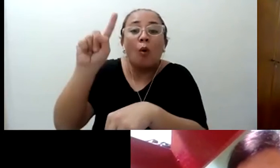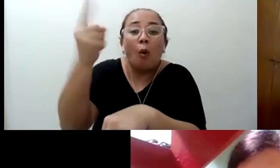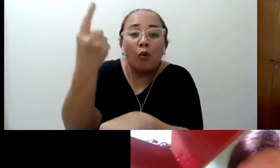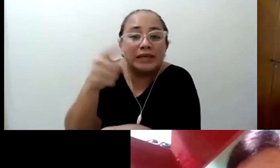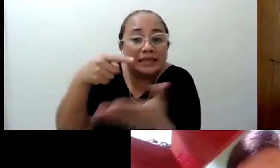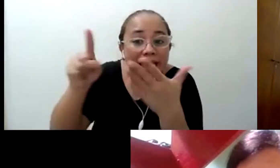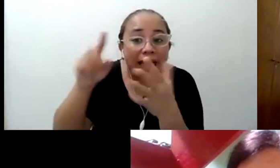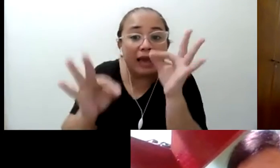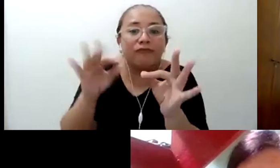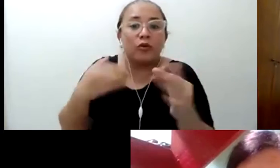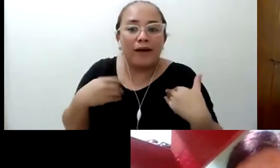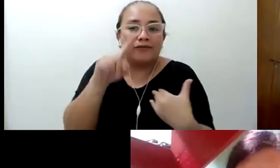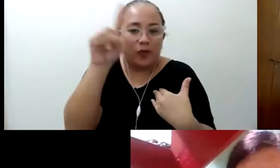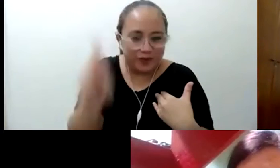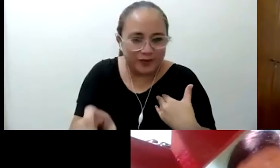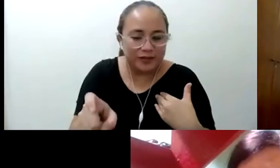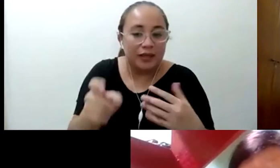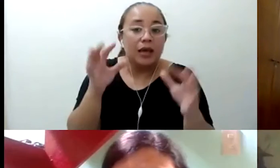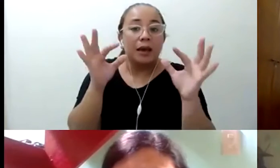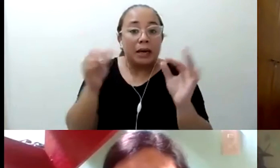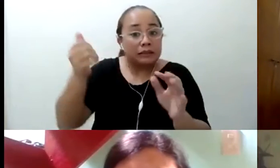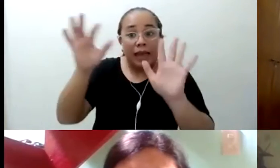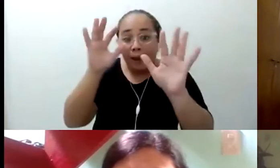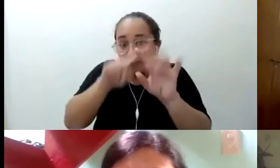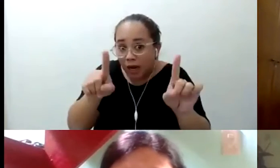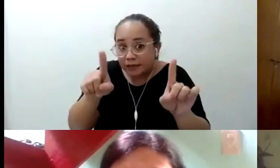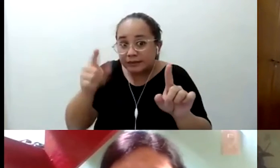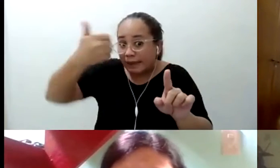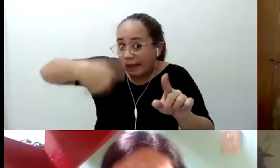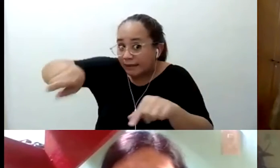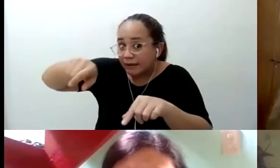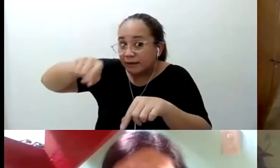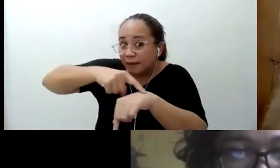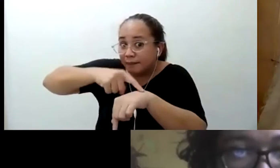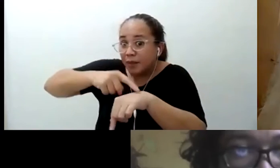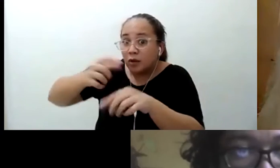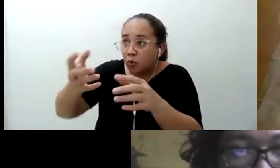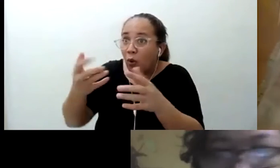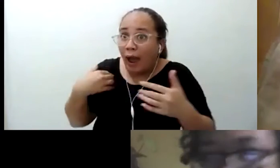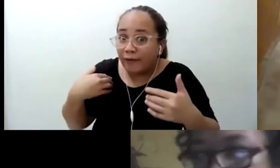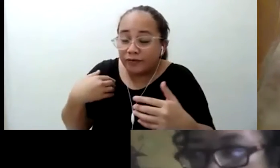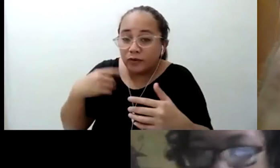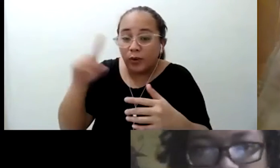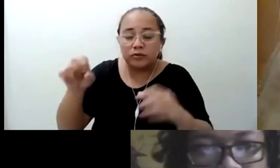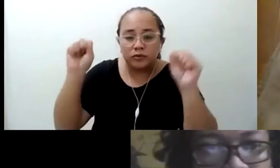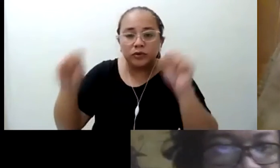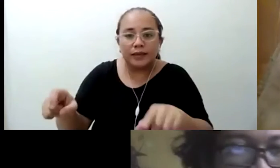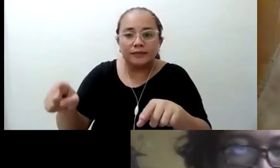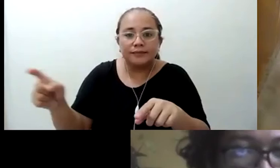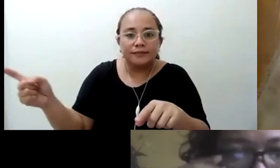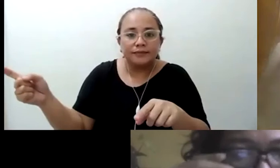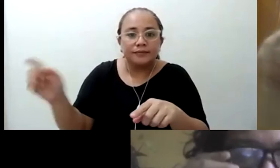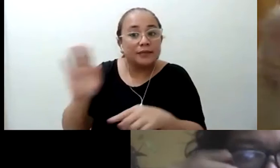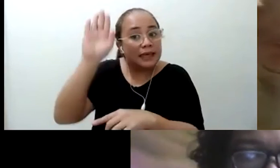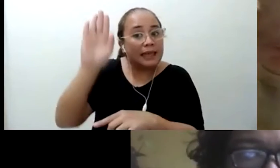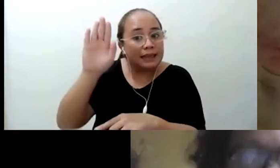questions. And anytime you have any questions, please raise your hand. And I'm going to